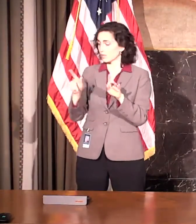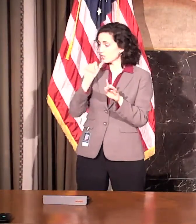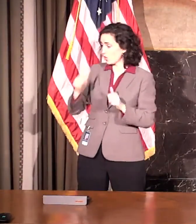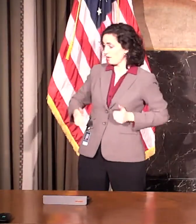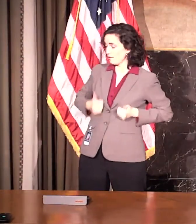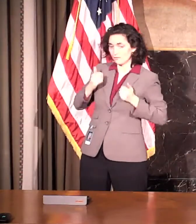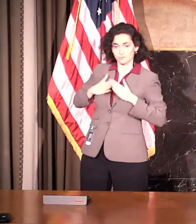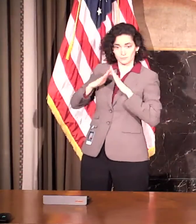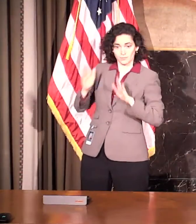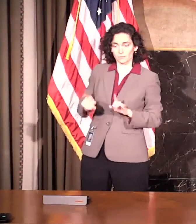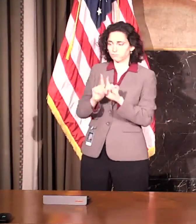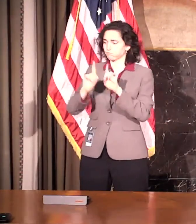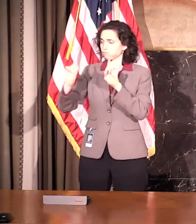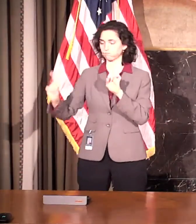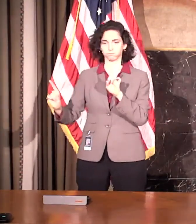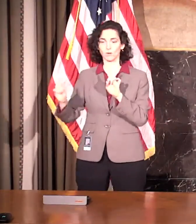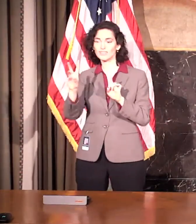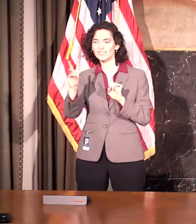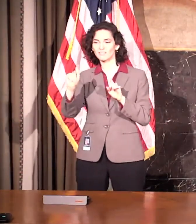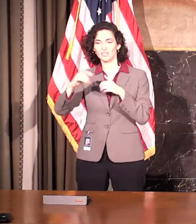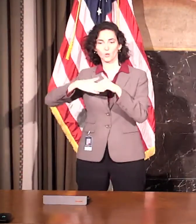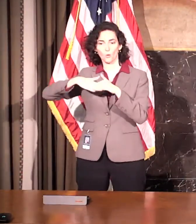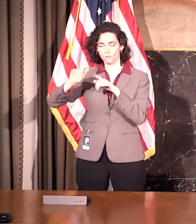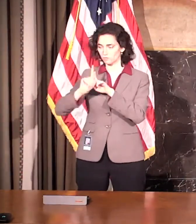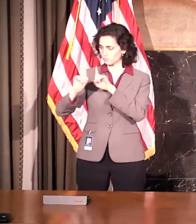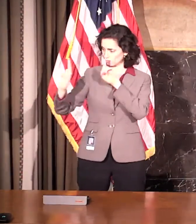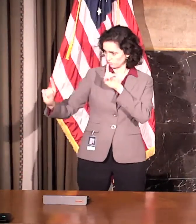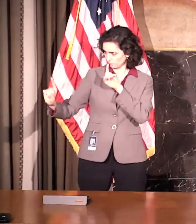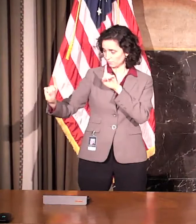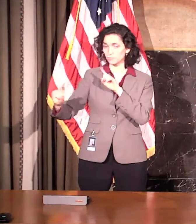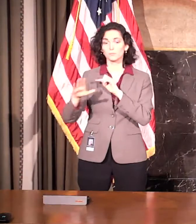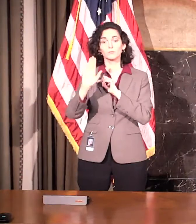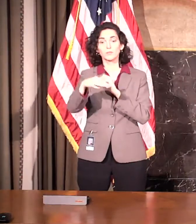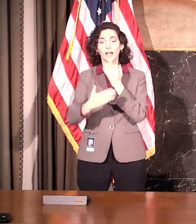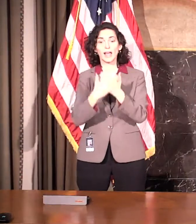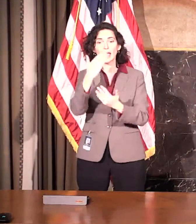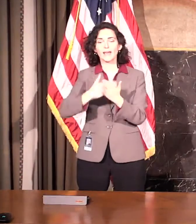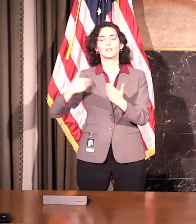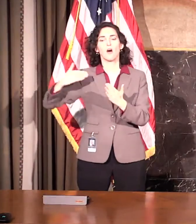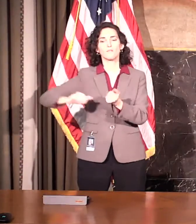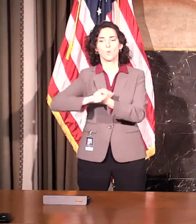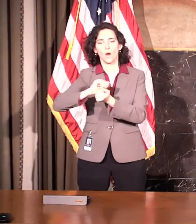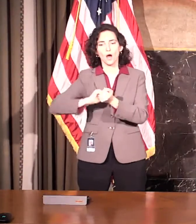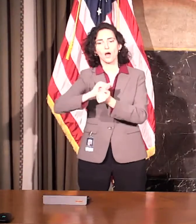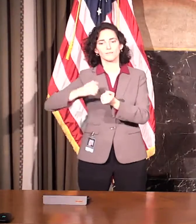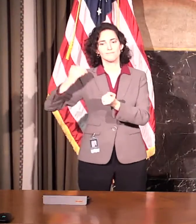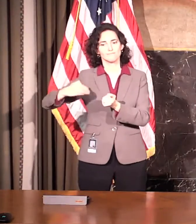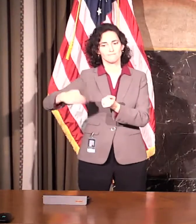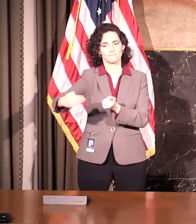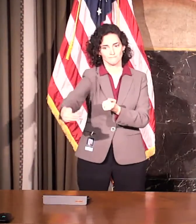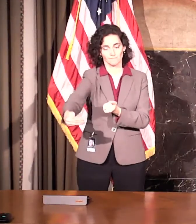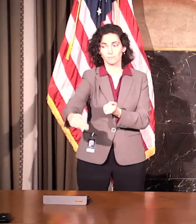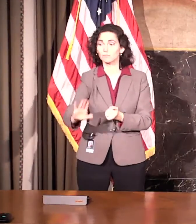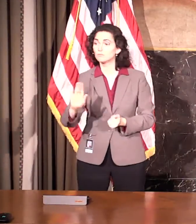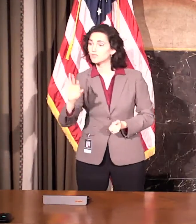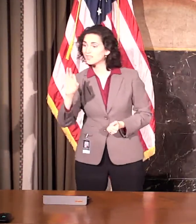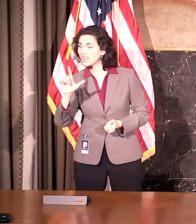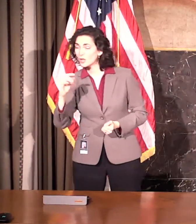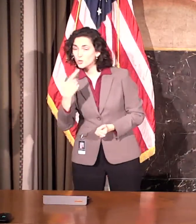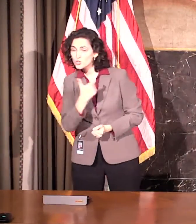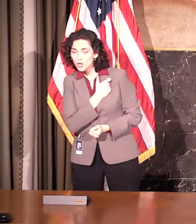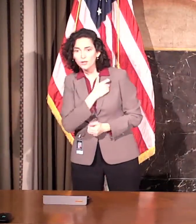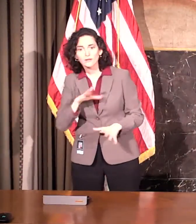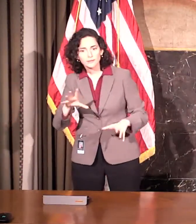live in your house, at least 6 feet away. Washing your hands often. Getting your flu shot,